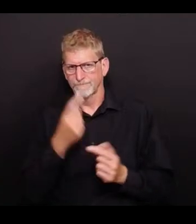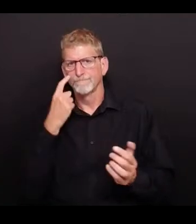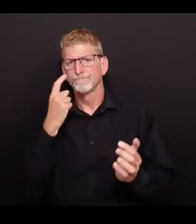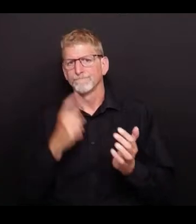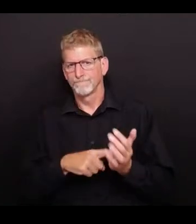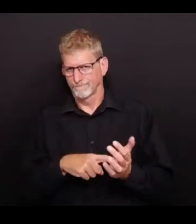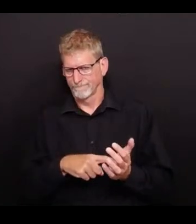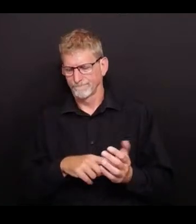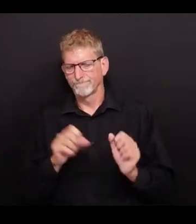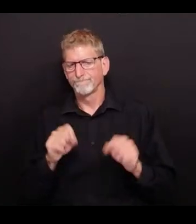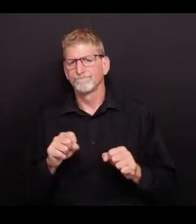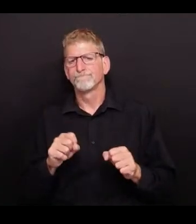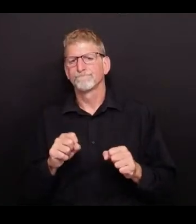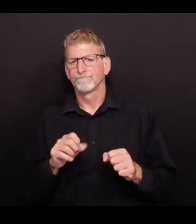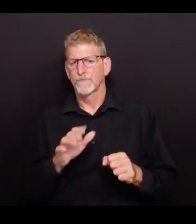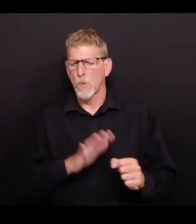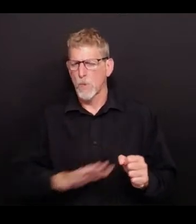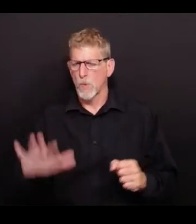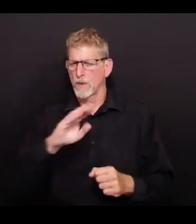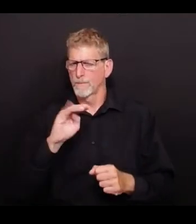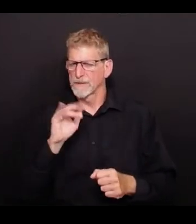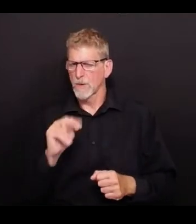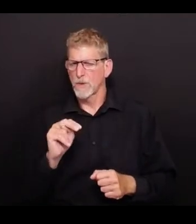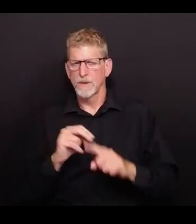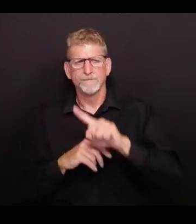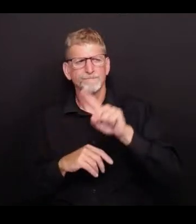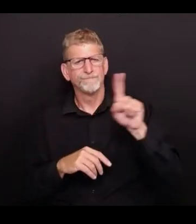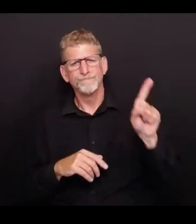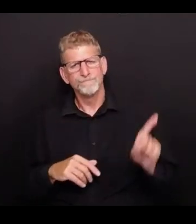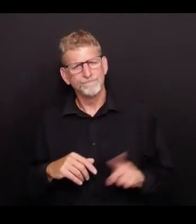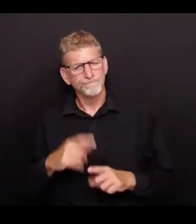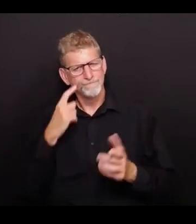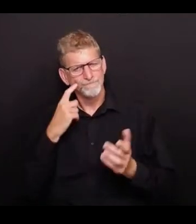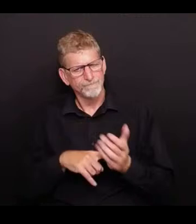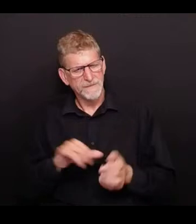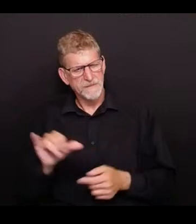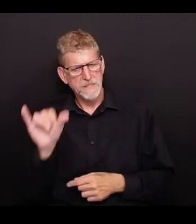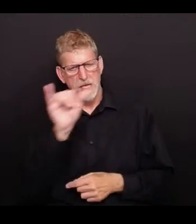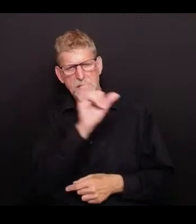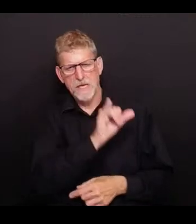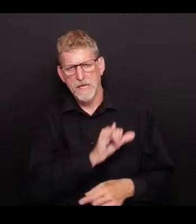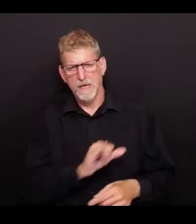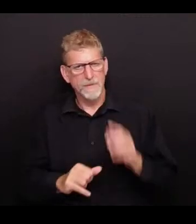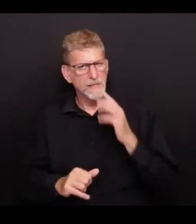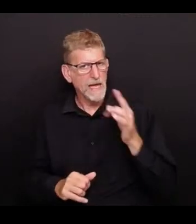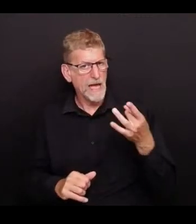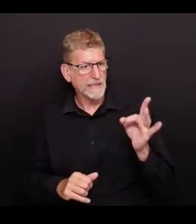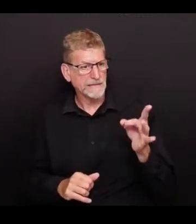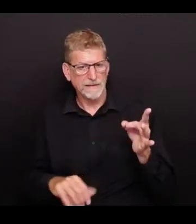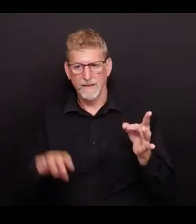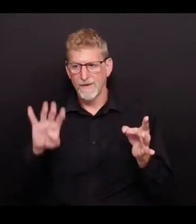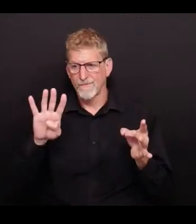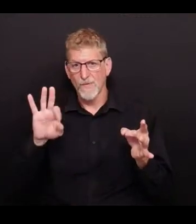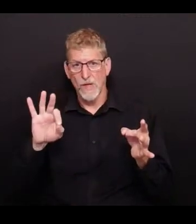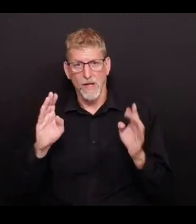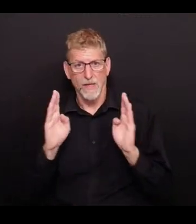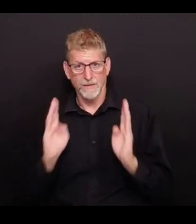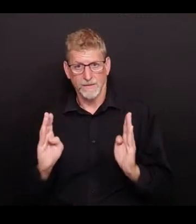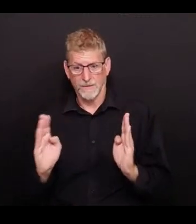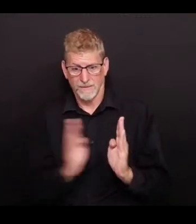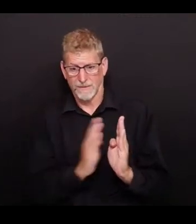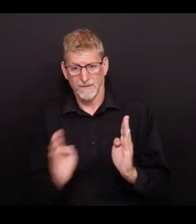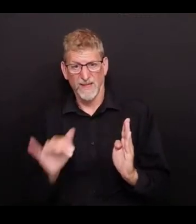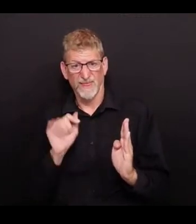difference across the whole state. So in other words, we see that our 18 to 49 age